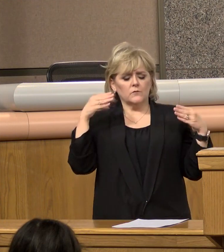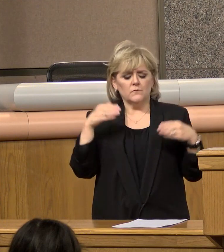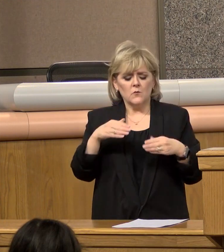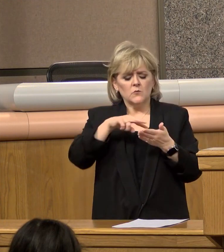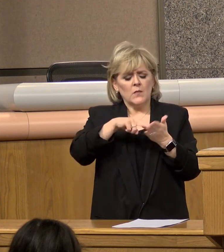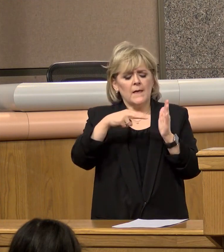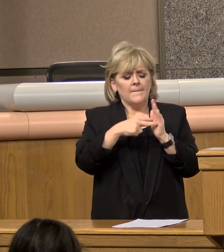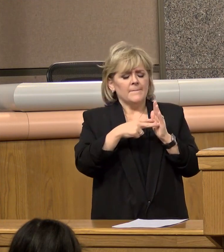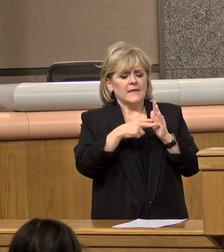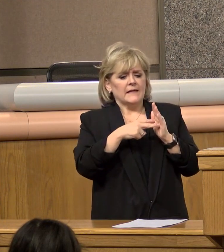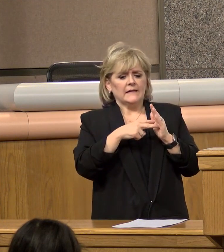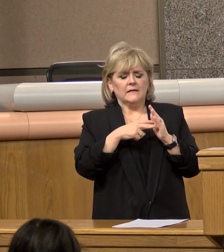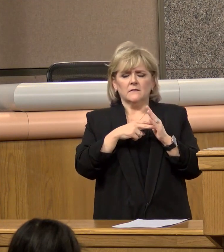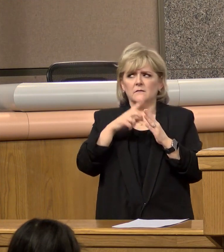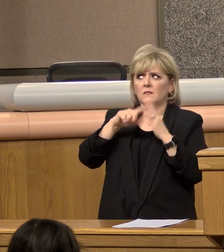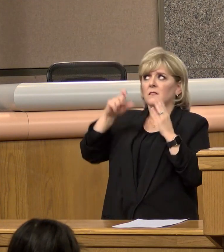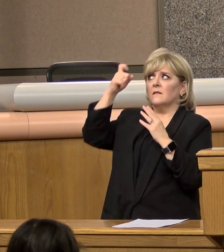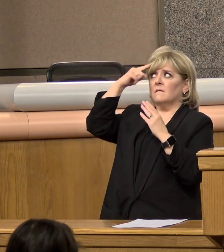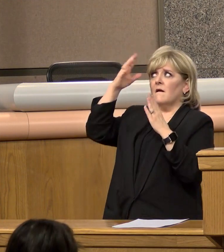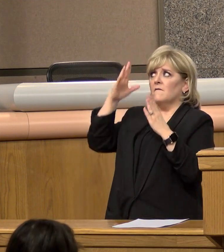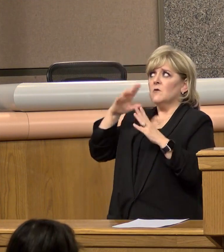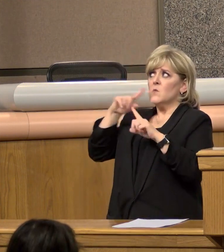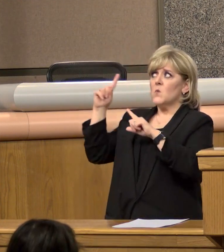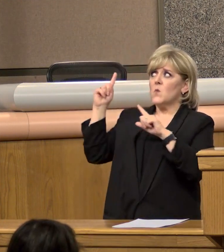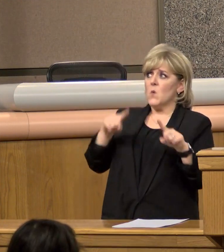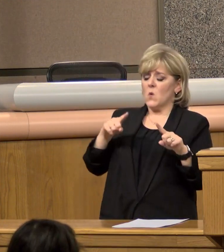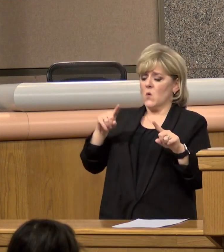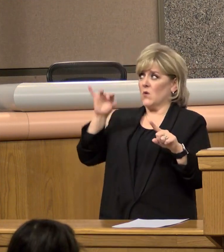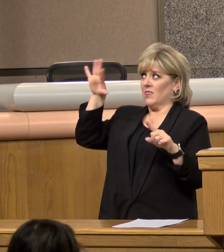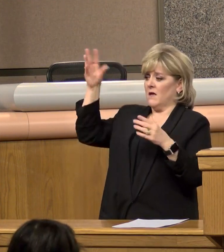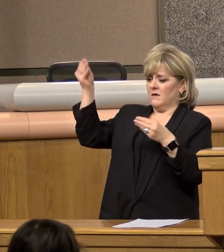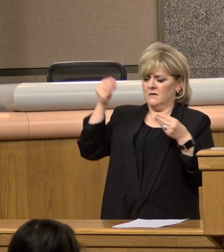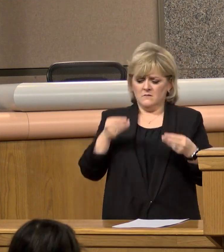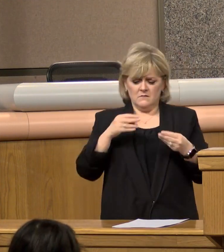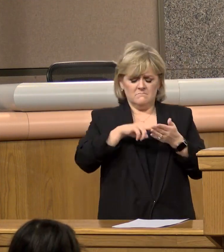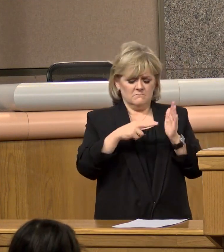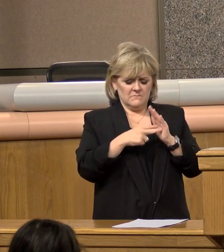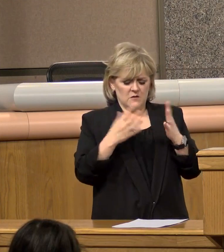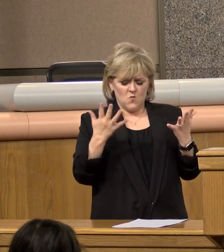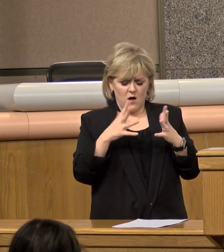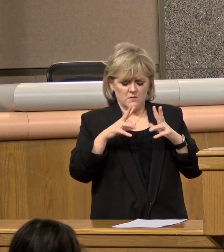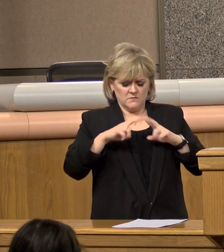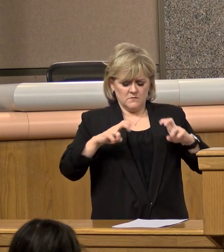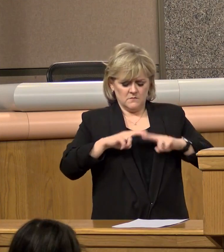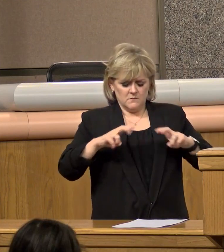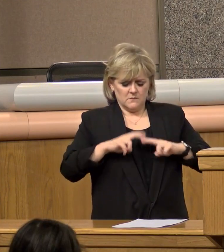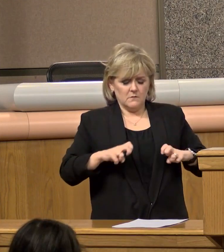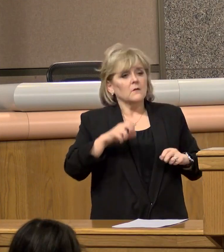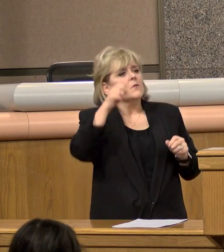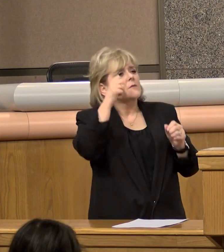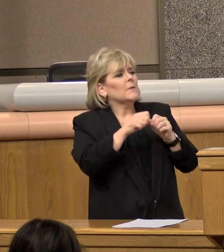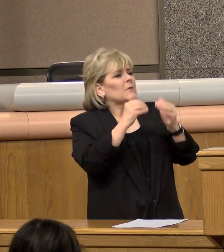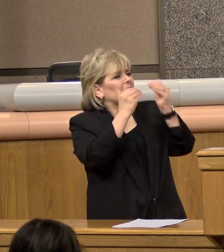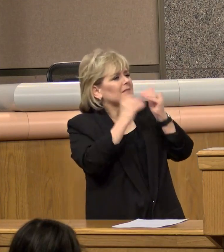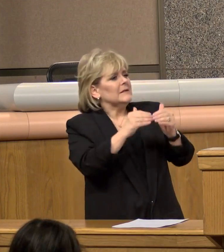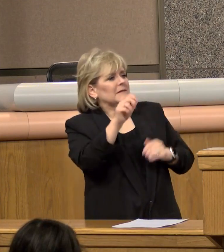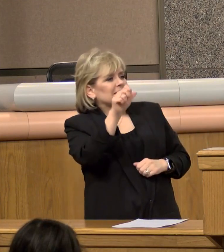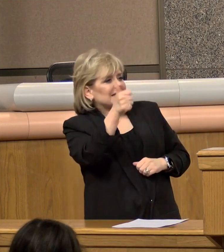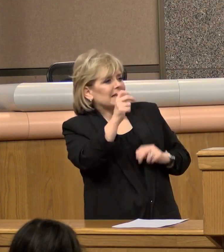emergency action that's in place. Remember, no, no fewer than 10 people in social gatherings.